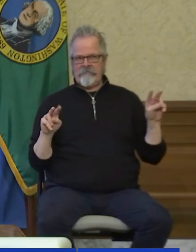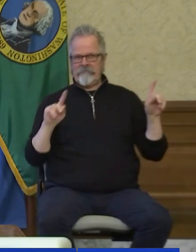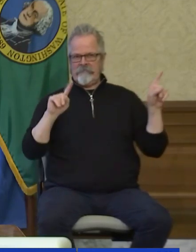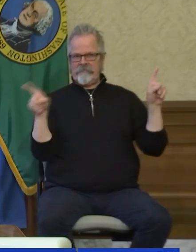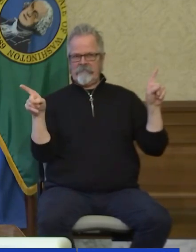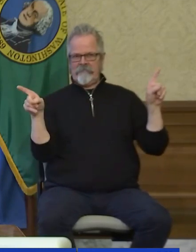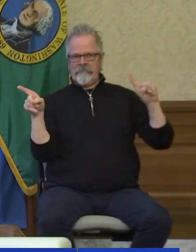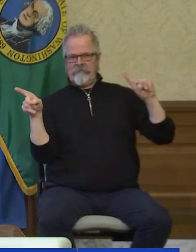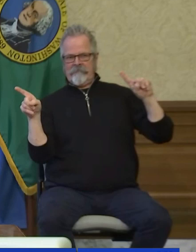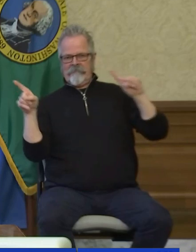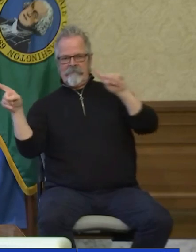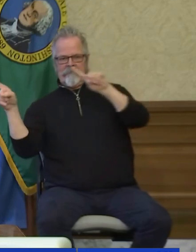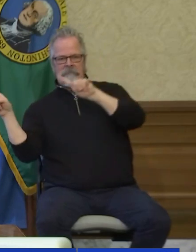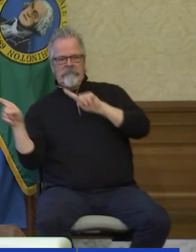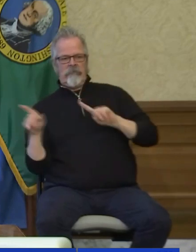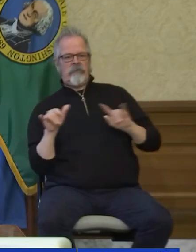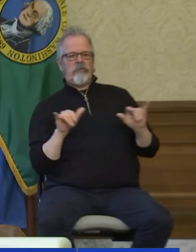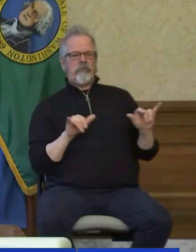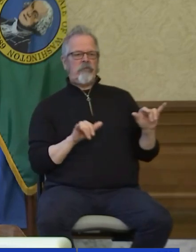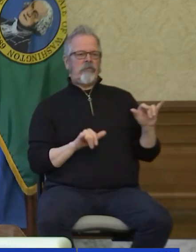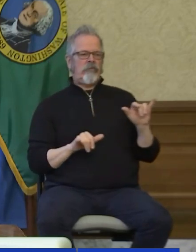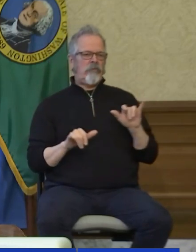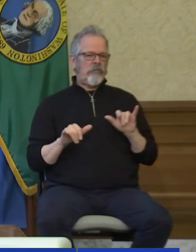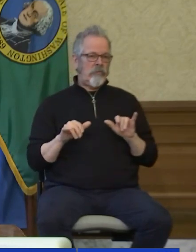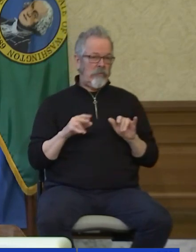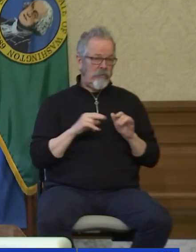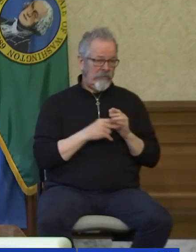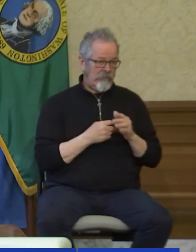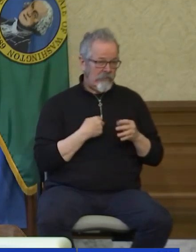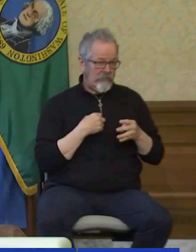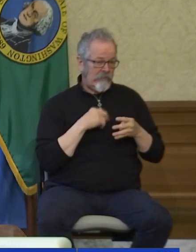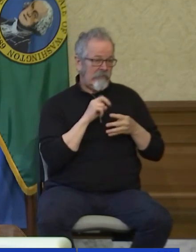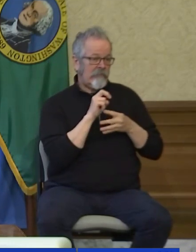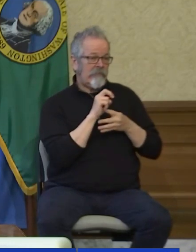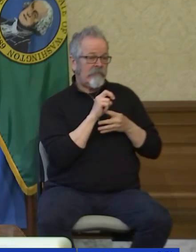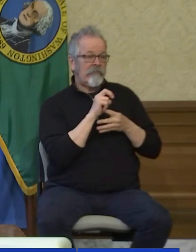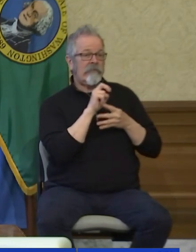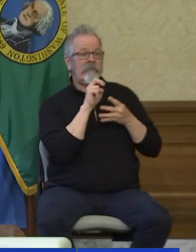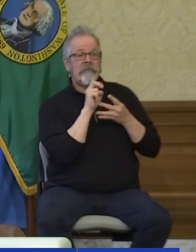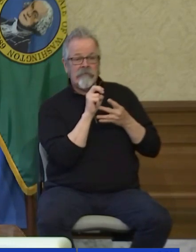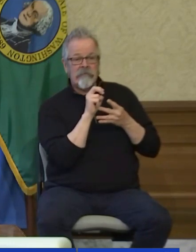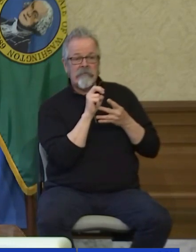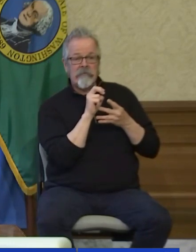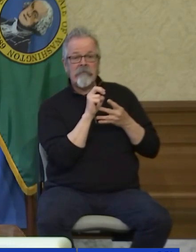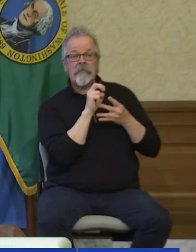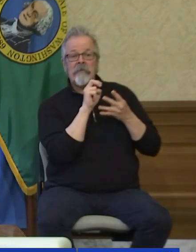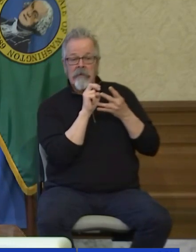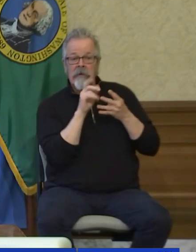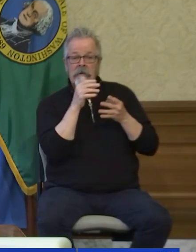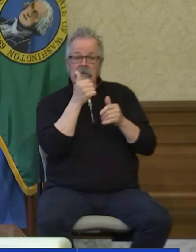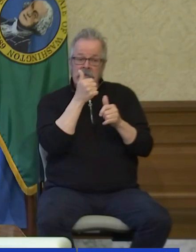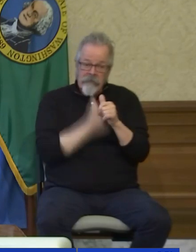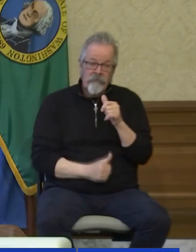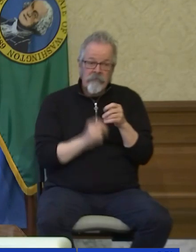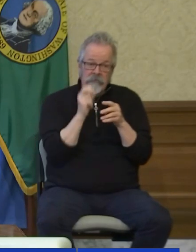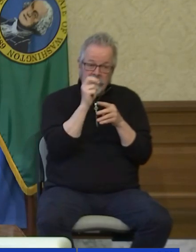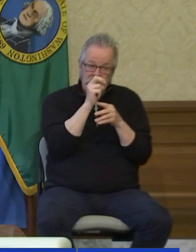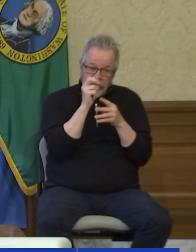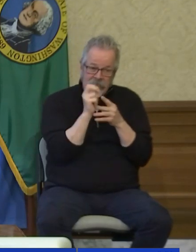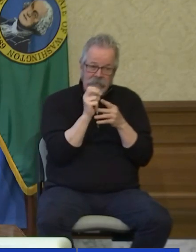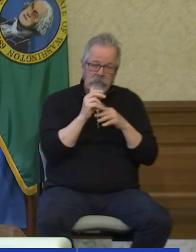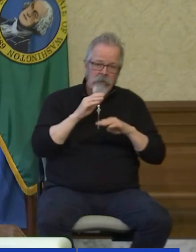at least between phases also to allow us to evaluate whether what we've done has worked or not, or whether it's